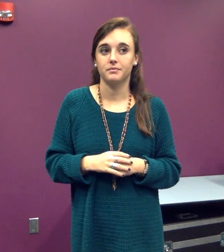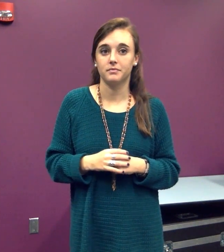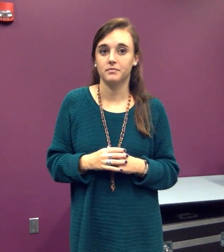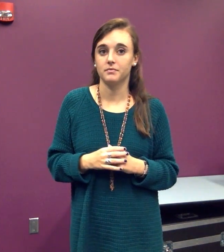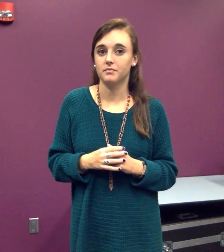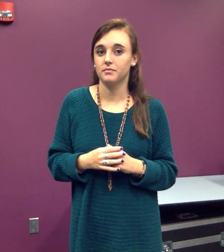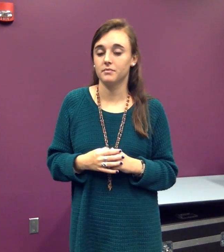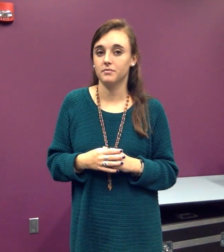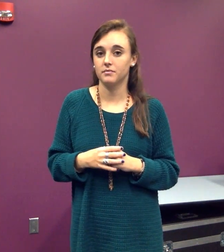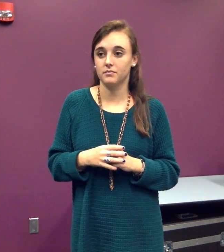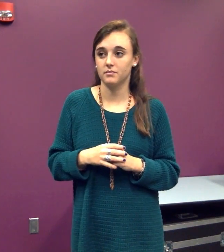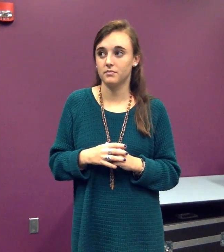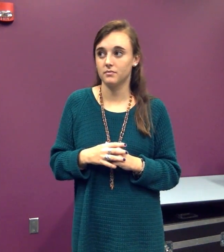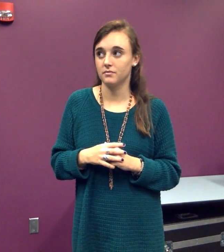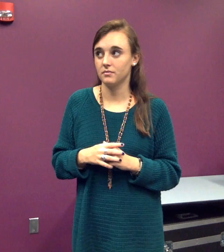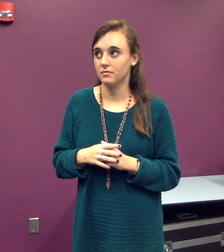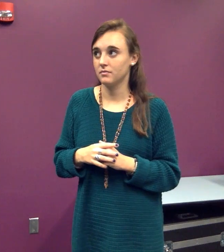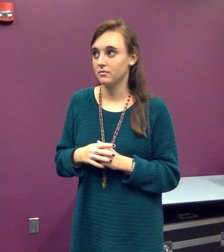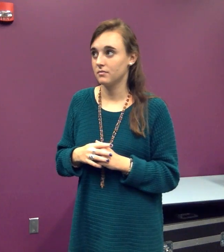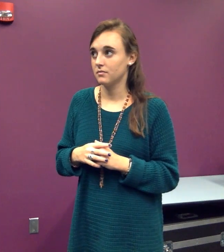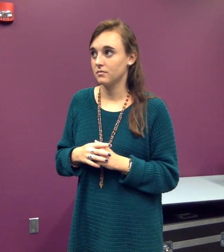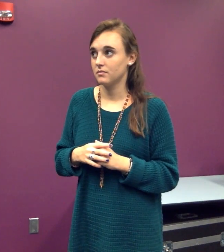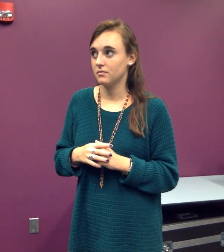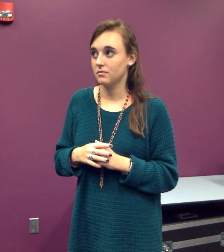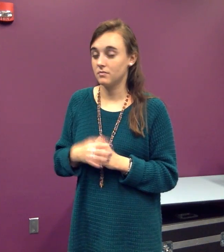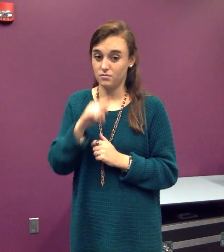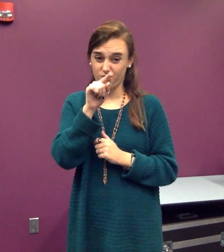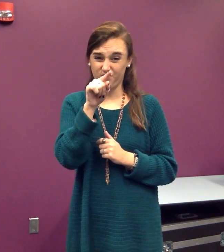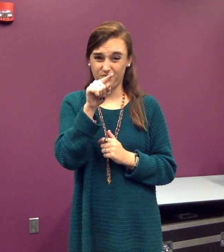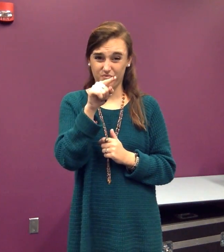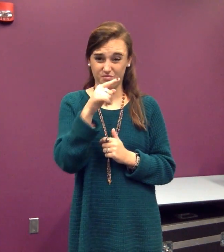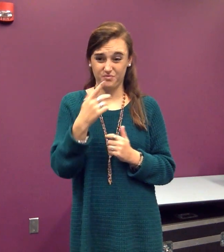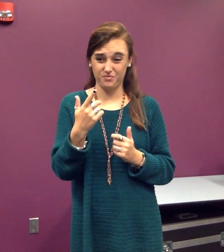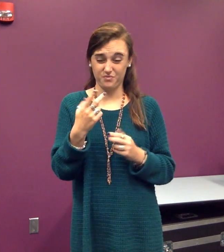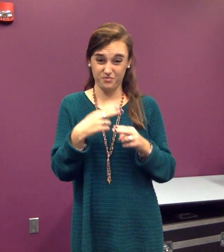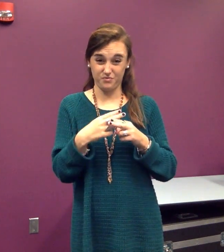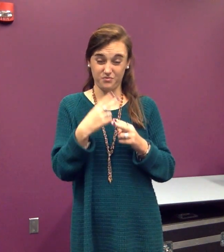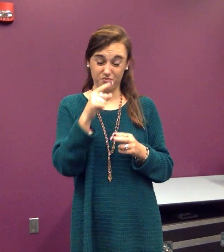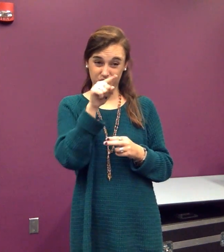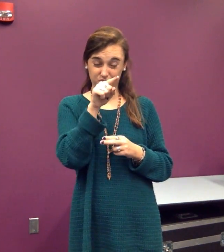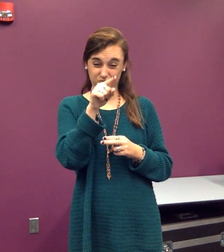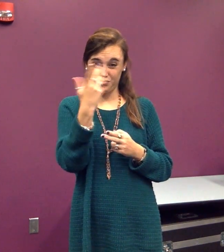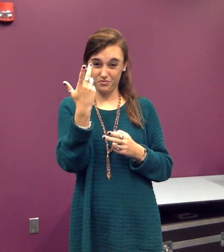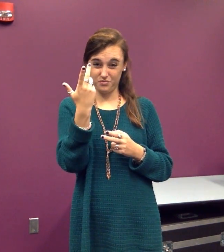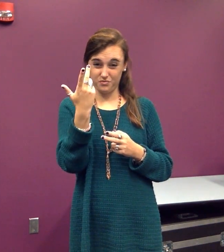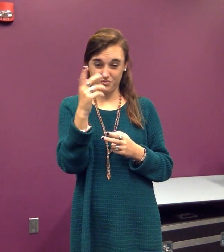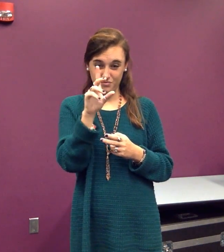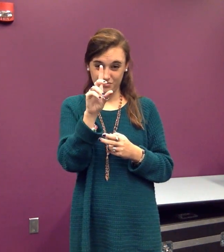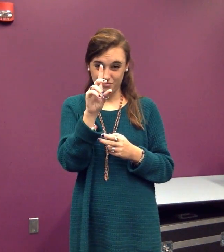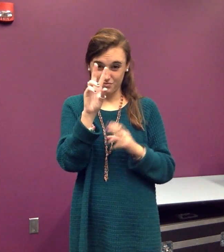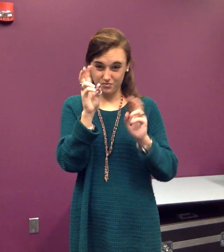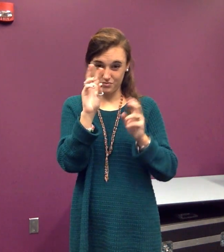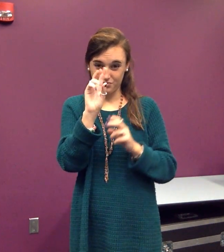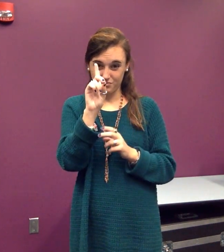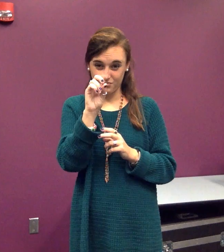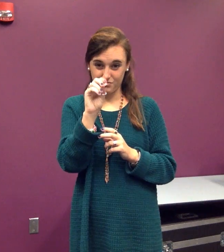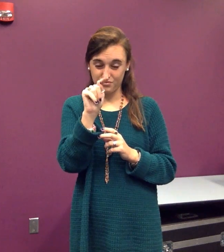All right, now what are we going to call that dot? The dot? Doesn't sound very professional. I said it a little while